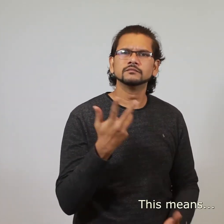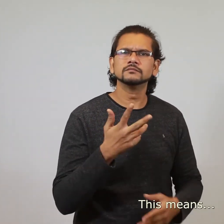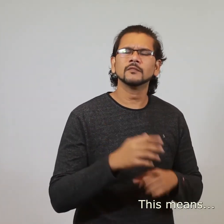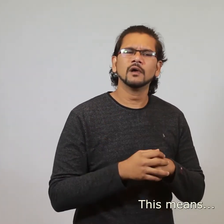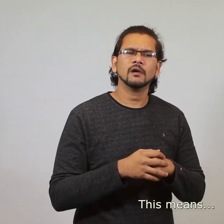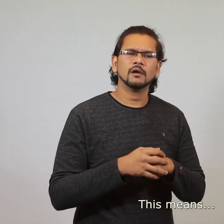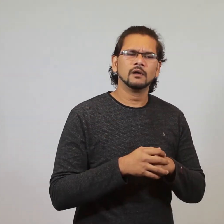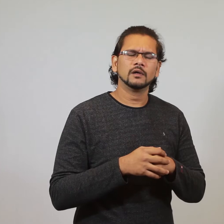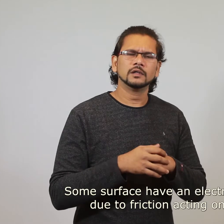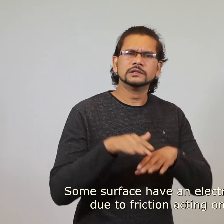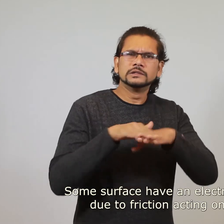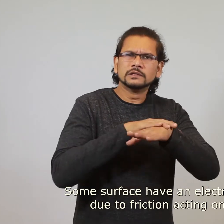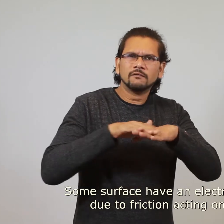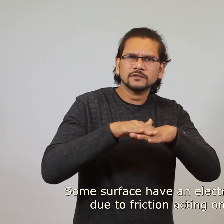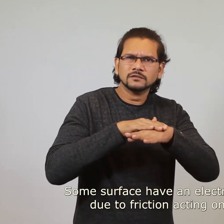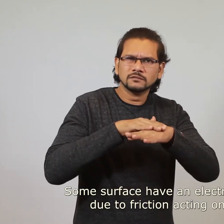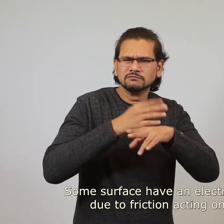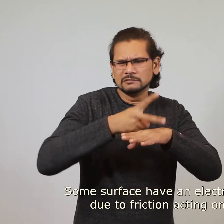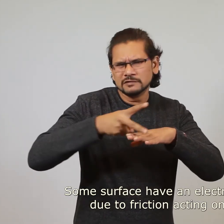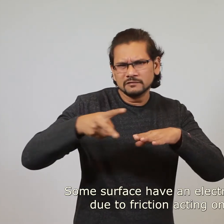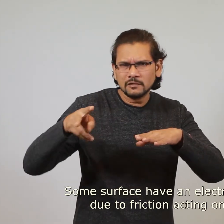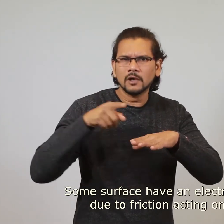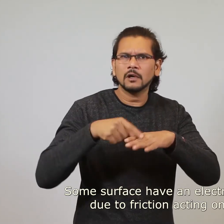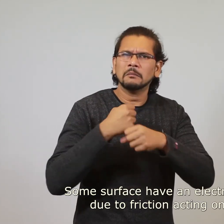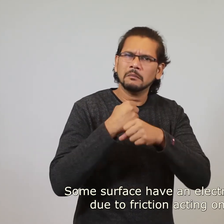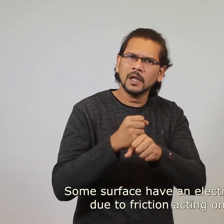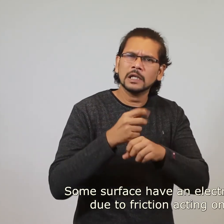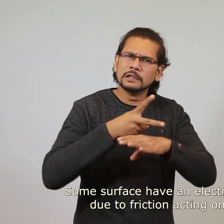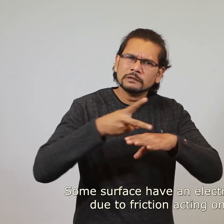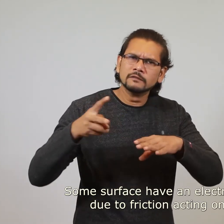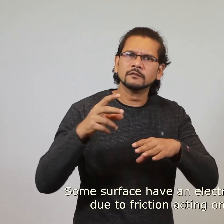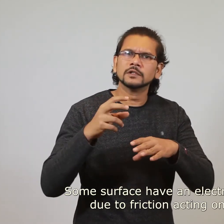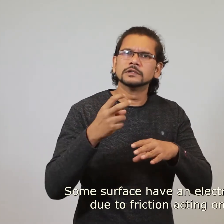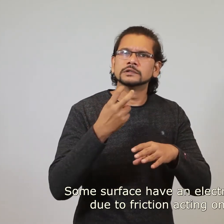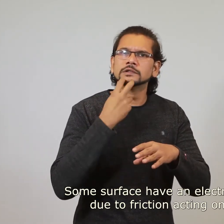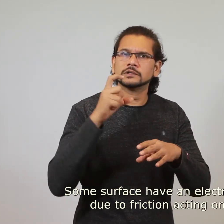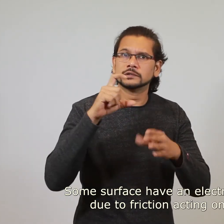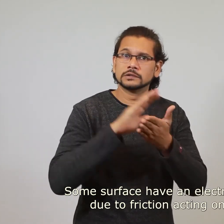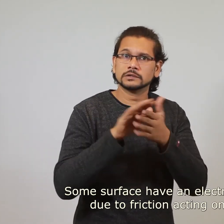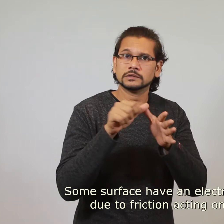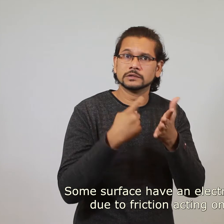This means some surfaces have an electrical charge due to friction acting on them.